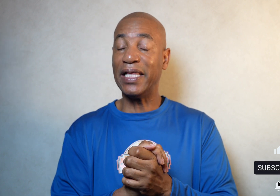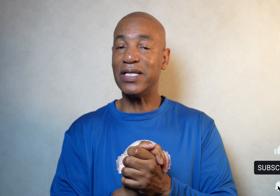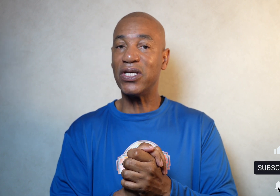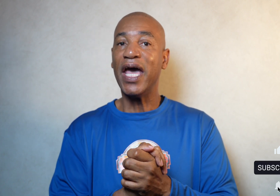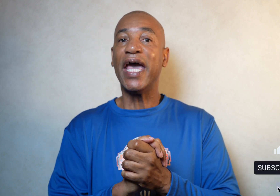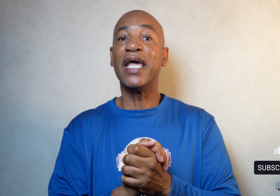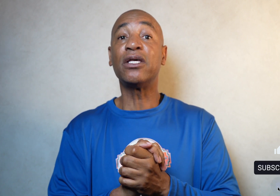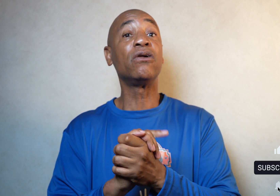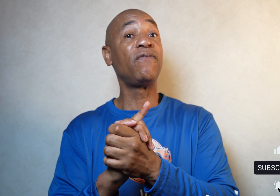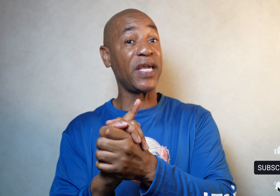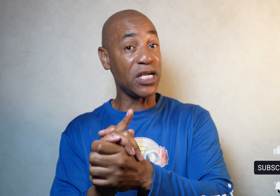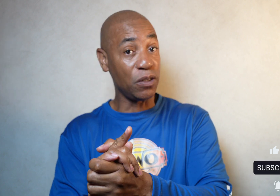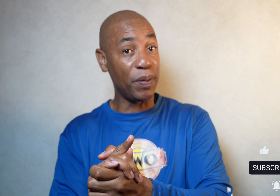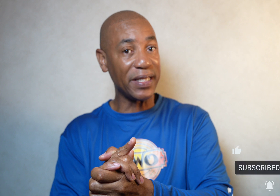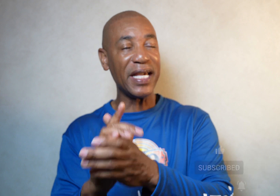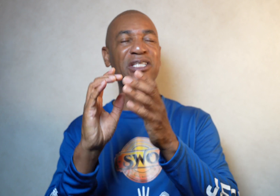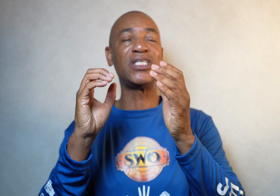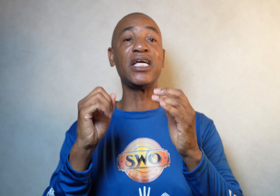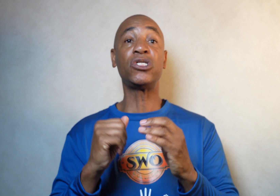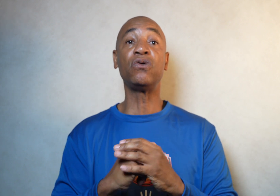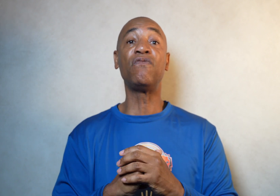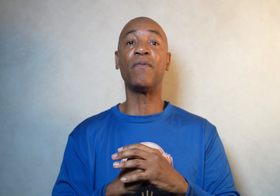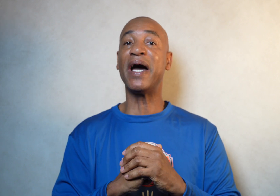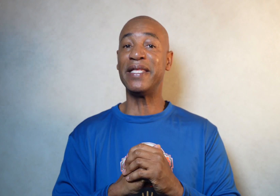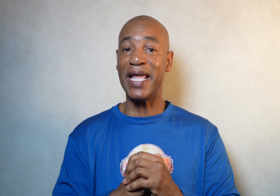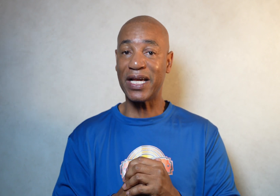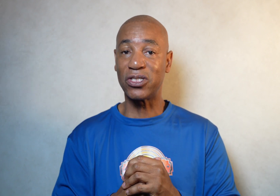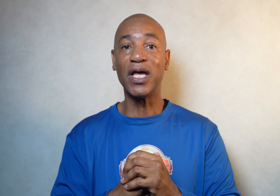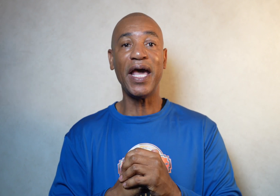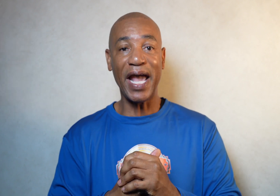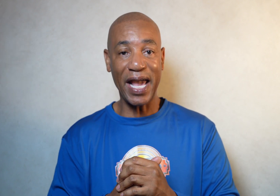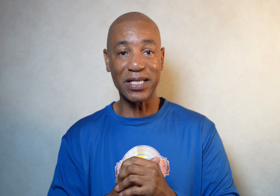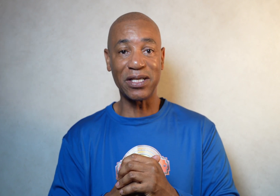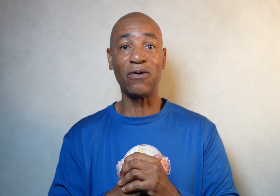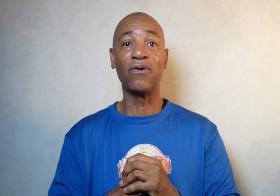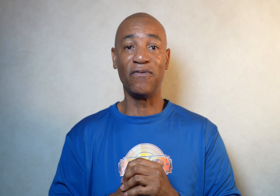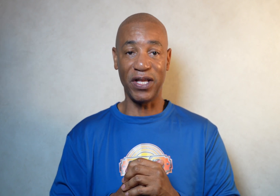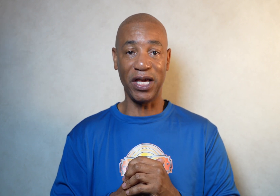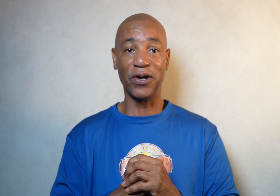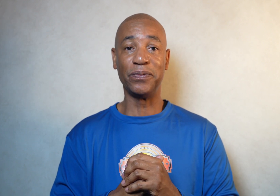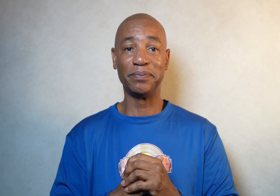least, hit the notification button and stay tuned for my next ASL video.